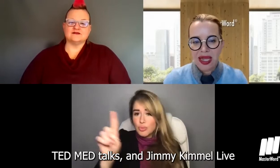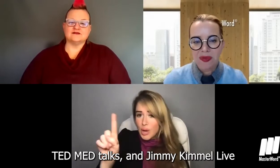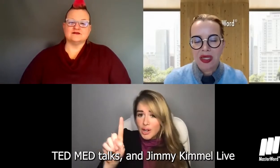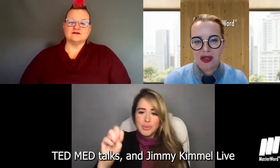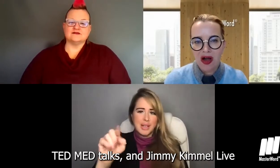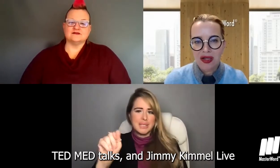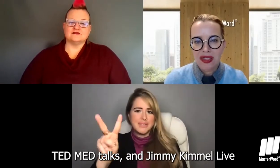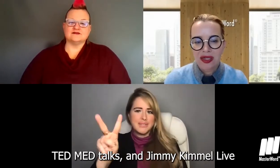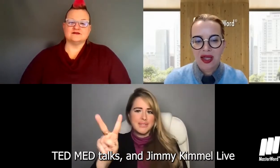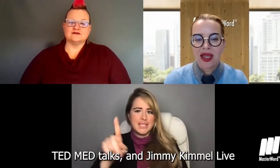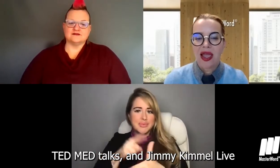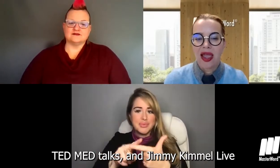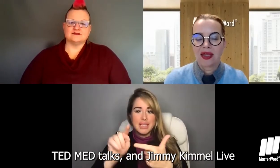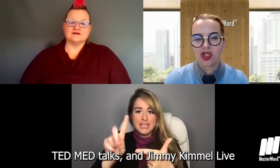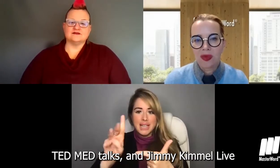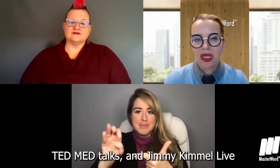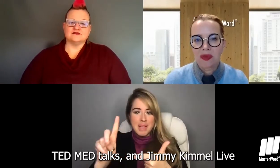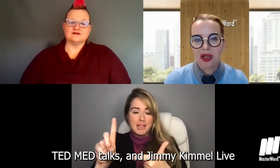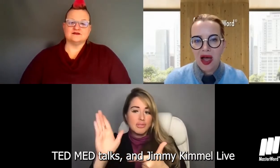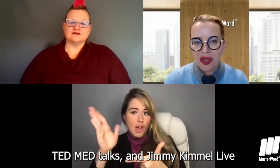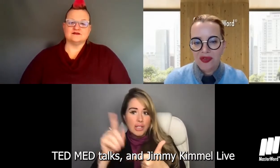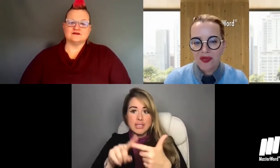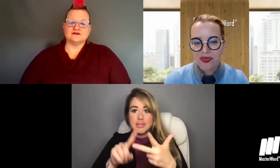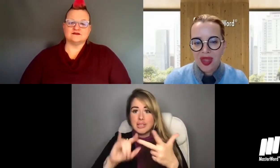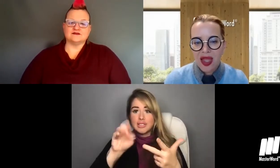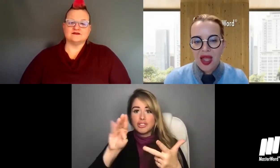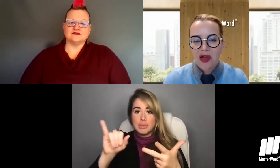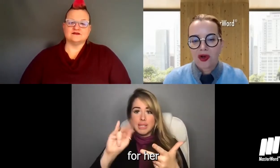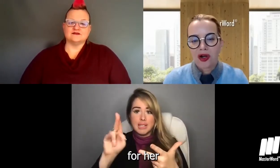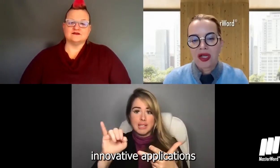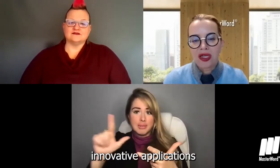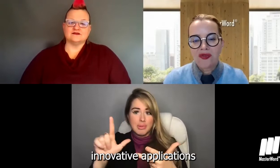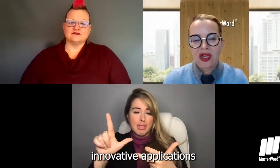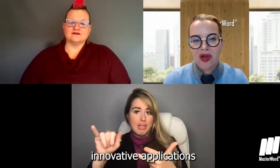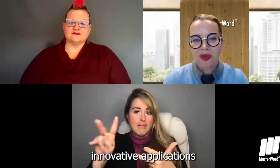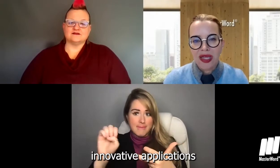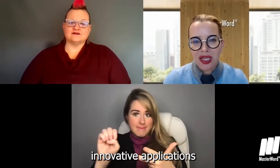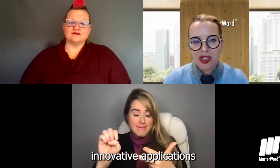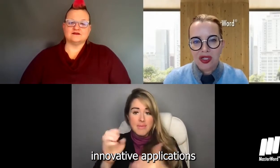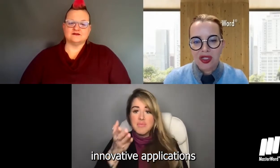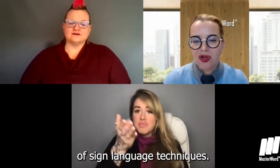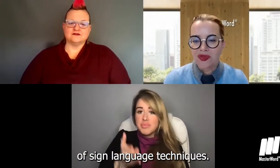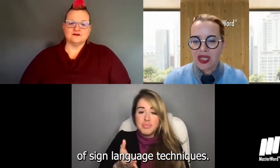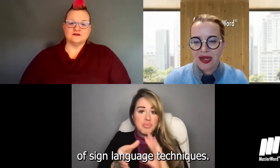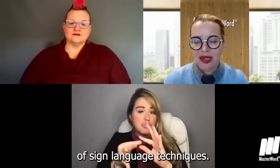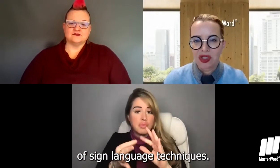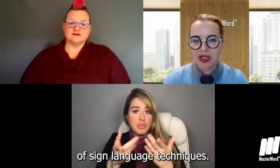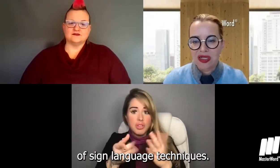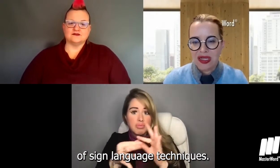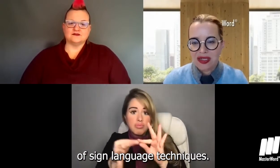TEDMED Talks, and Jimmy Kimmel Live for her innovative applications of sign language techniques.